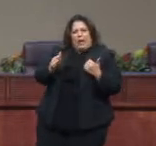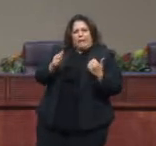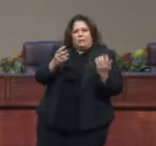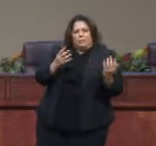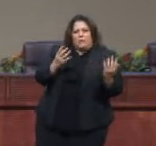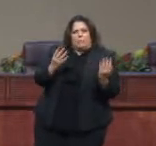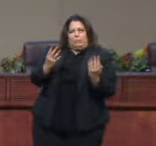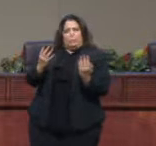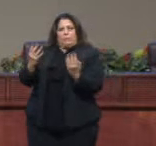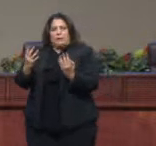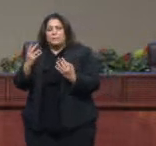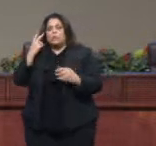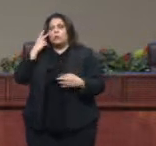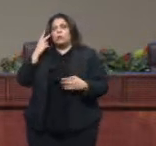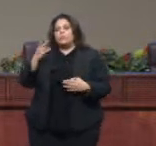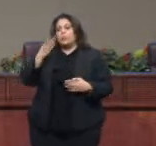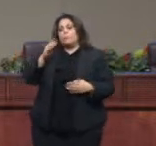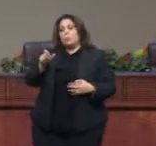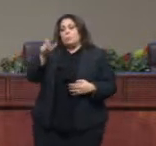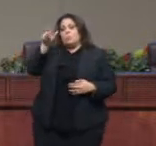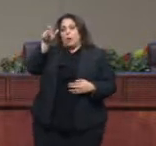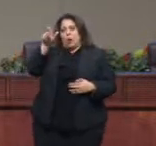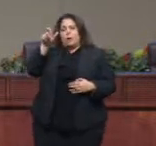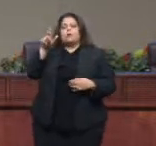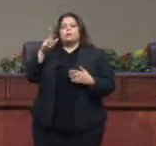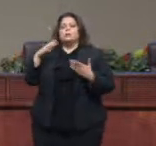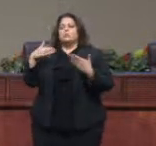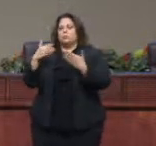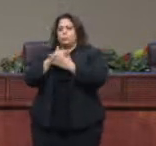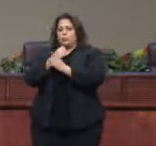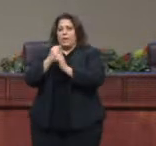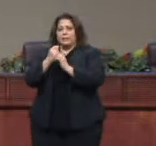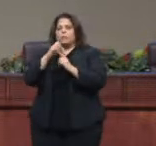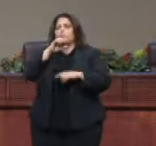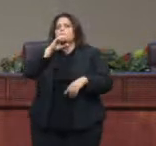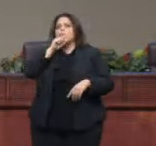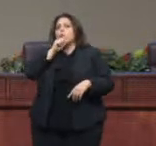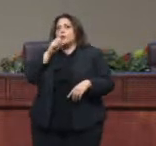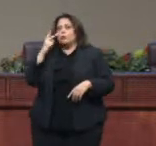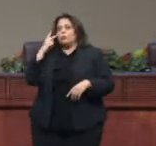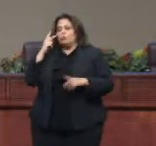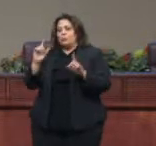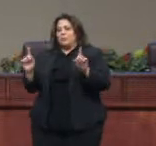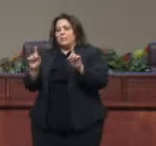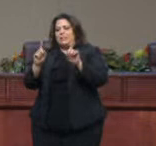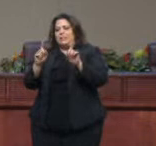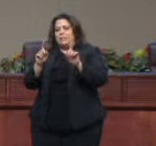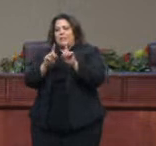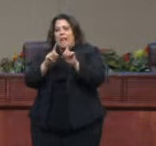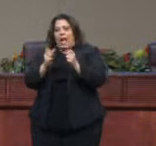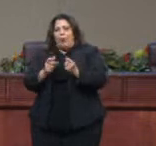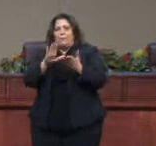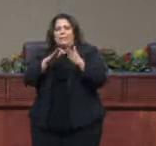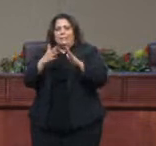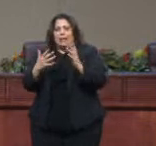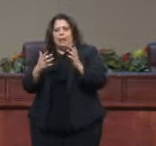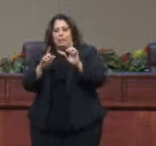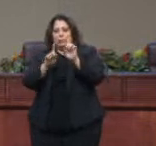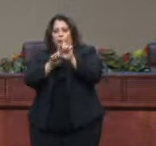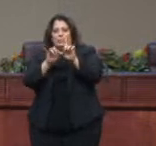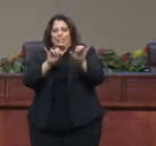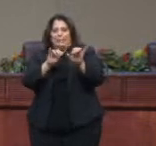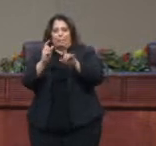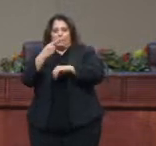and in orange, you see the number of deaths that correspond to that day. This is the day that the death was